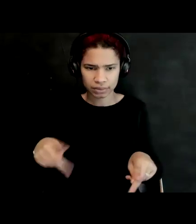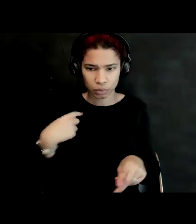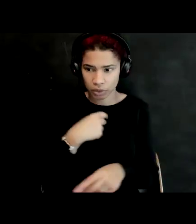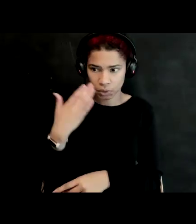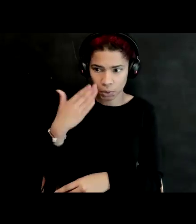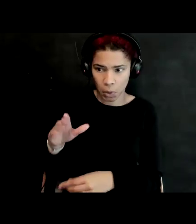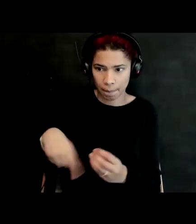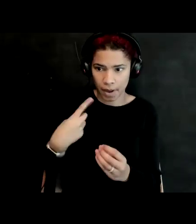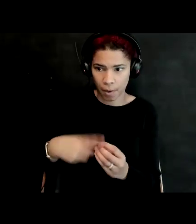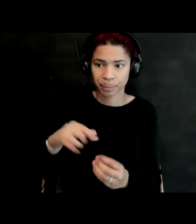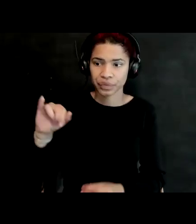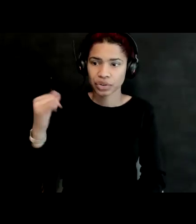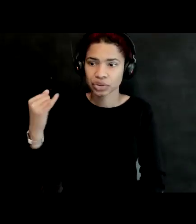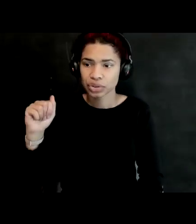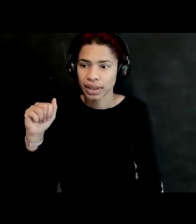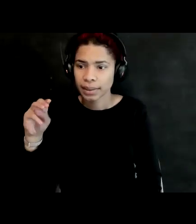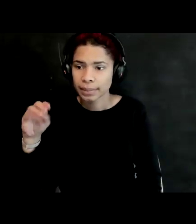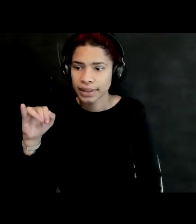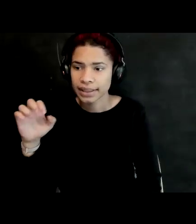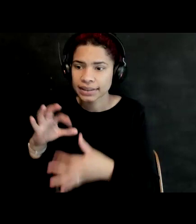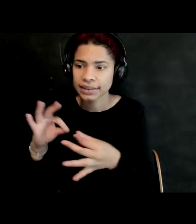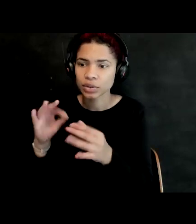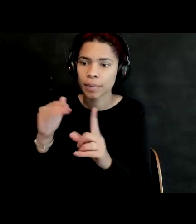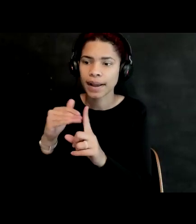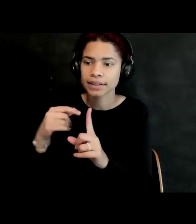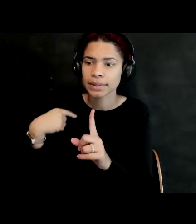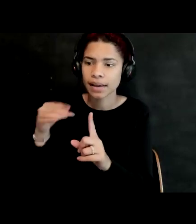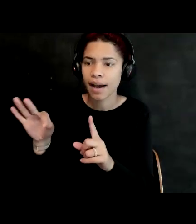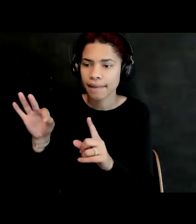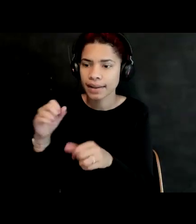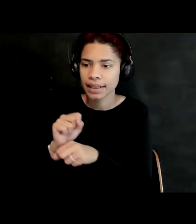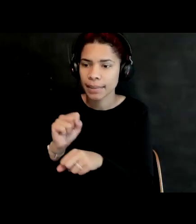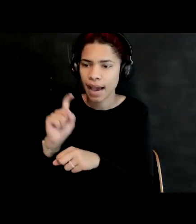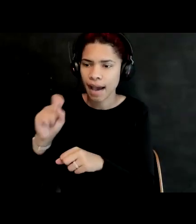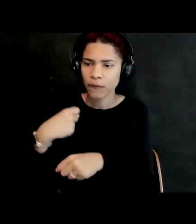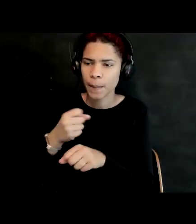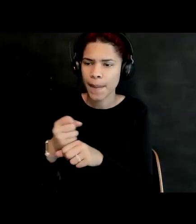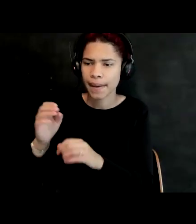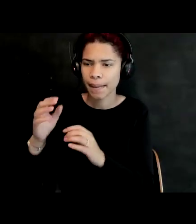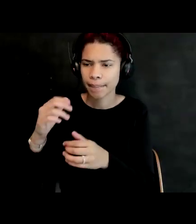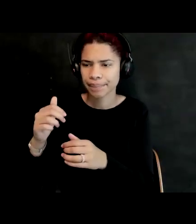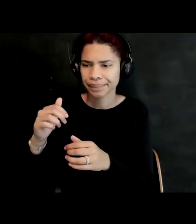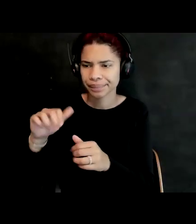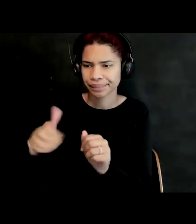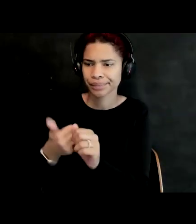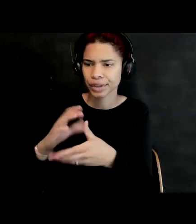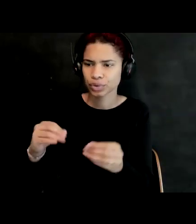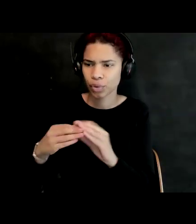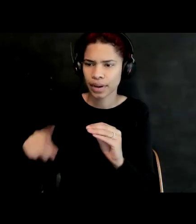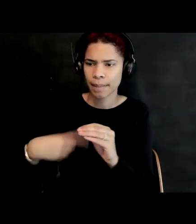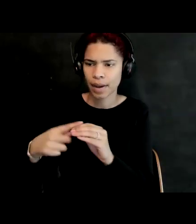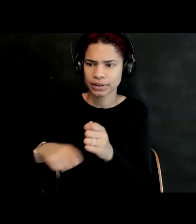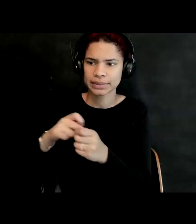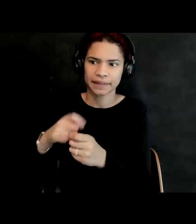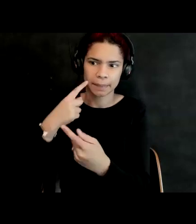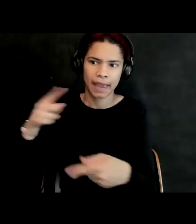that it reminds them of an assignment where they had to create a backstory about a famous painting. And that's